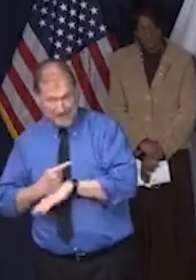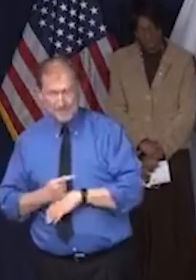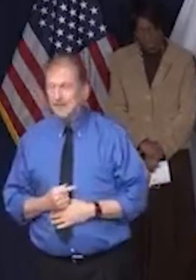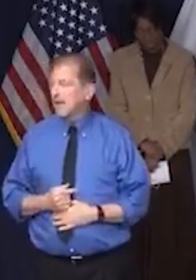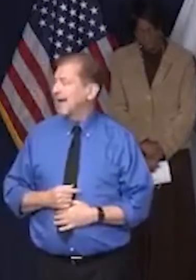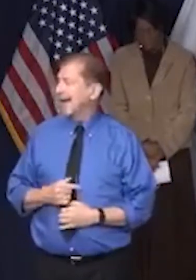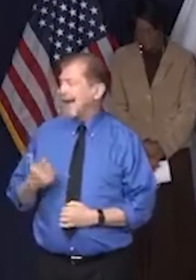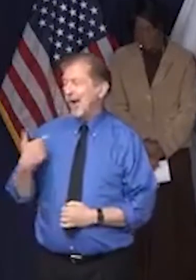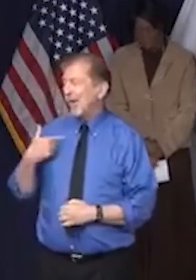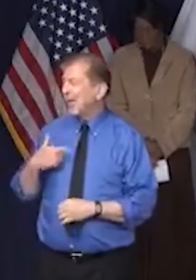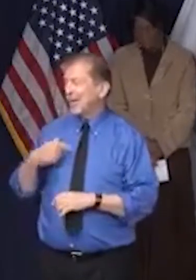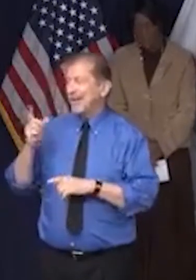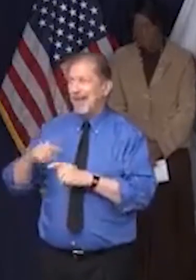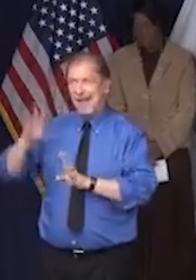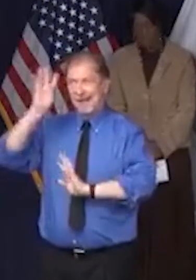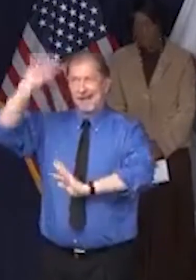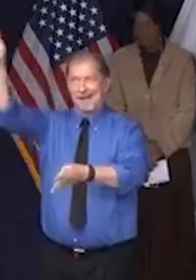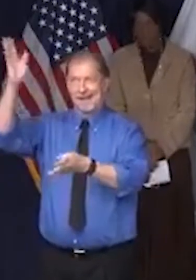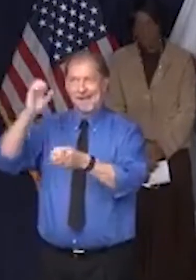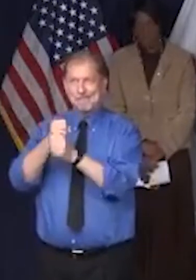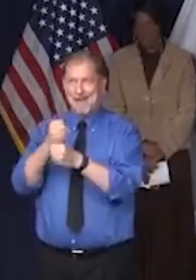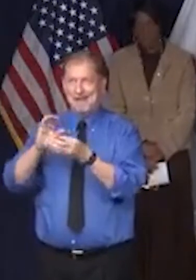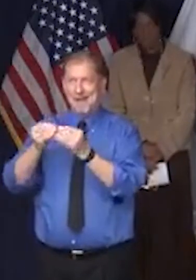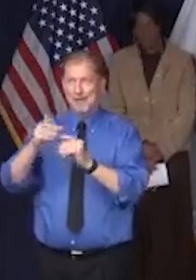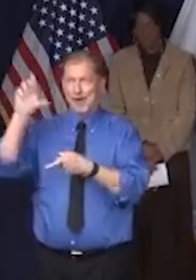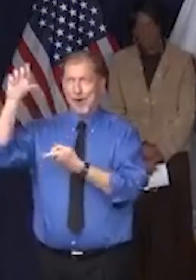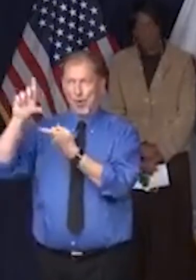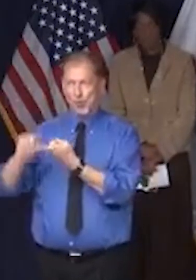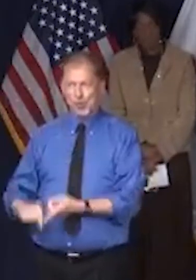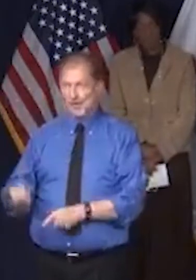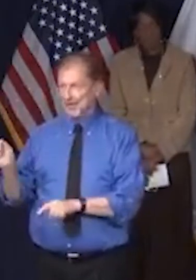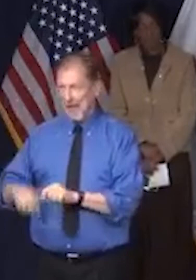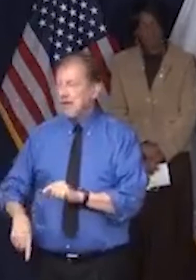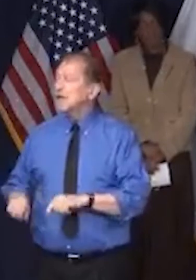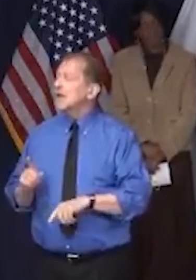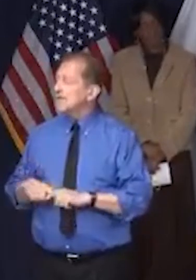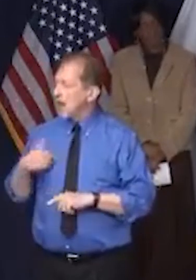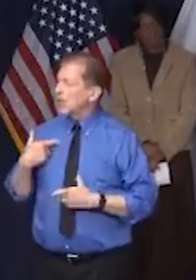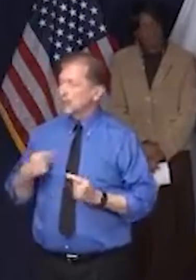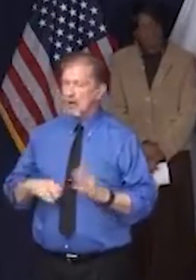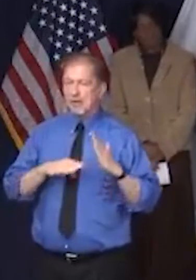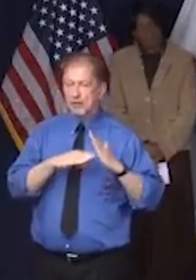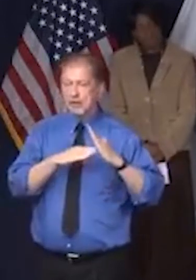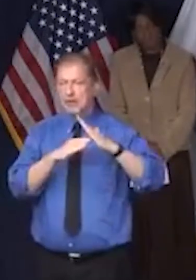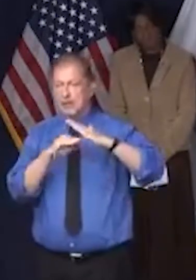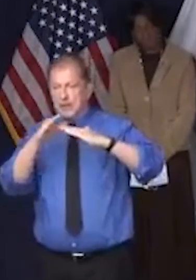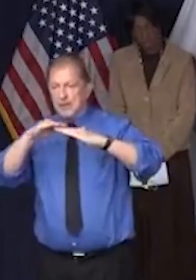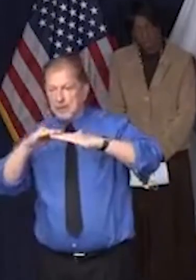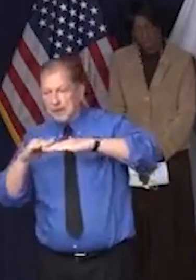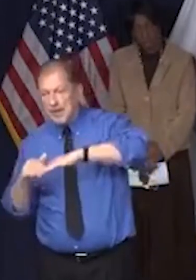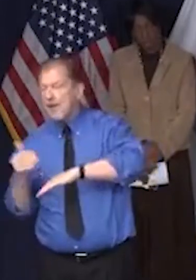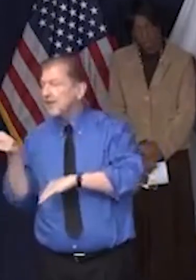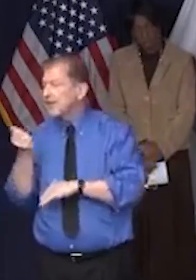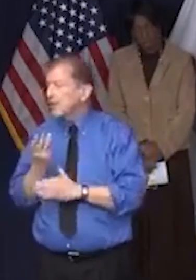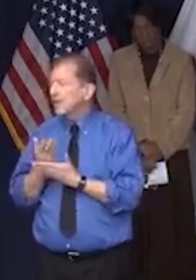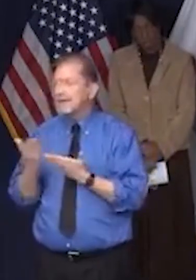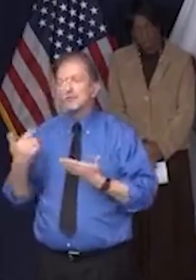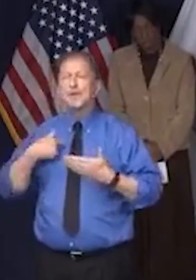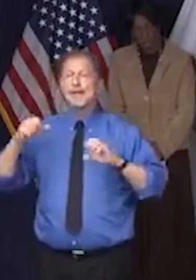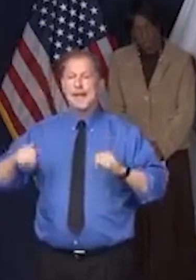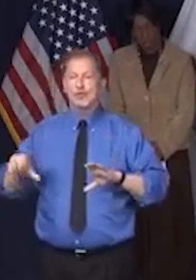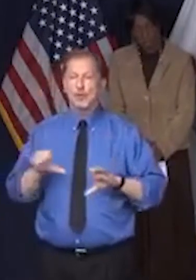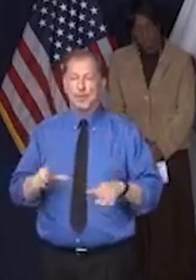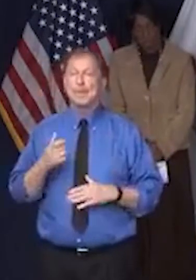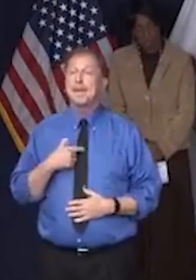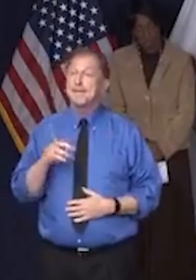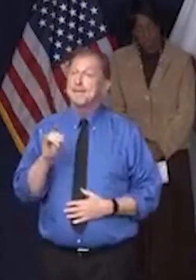doing that are slowing the ascent of the curve. And there are a few other things you can do. I talked the other day about